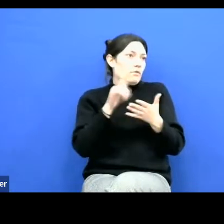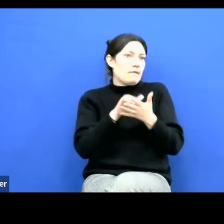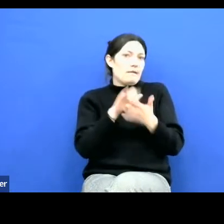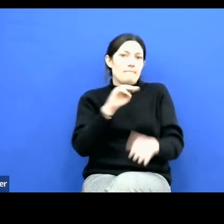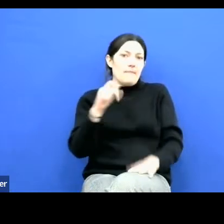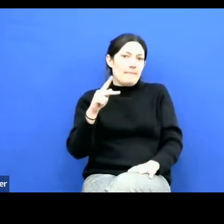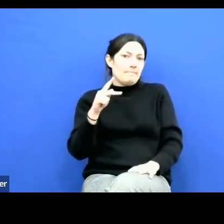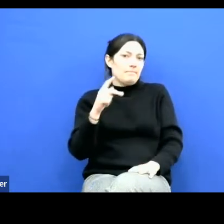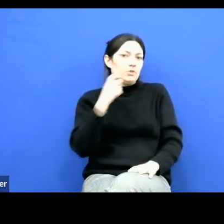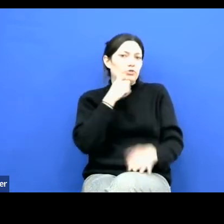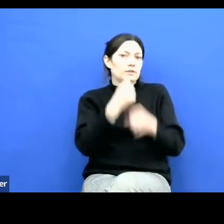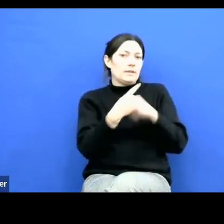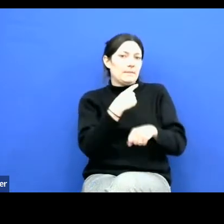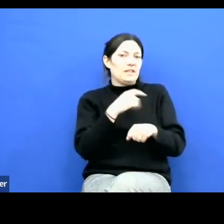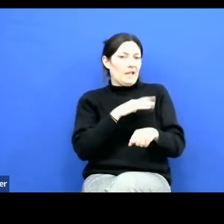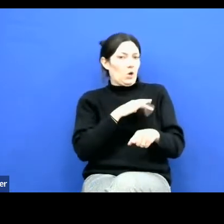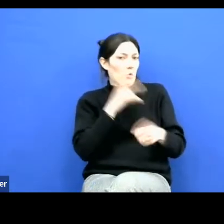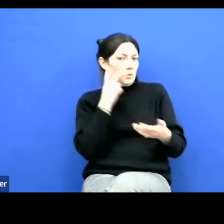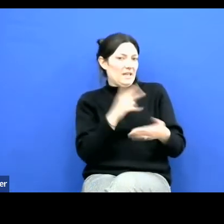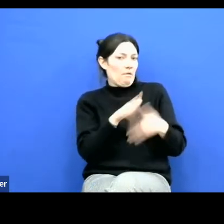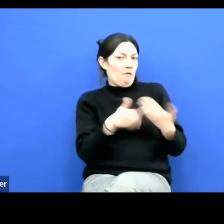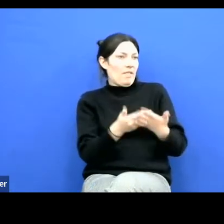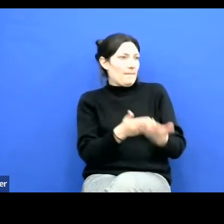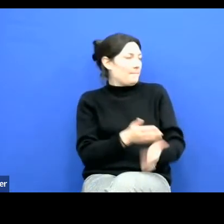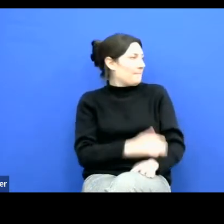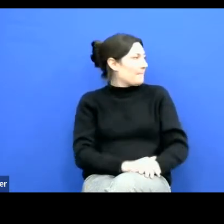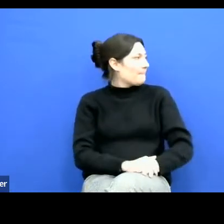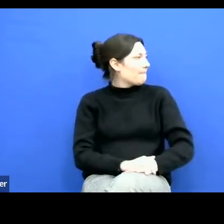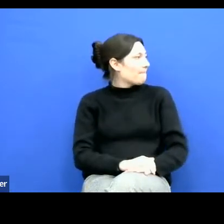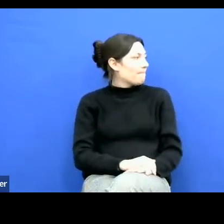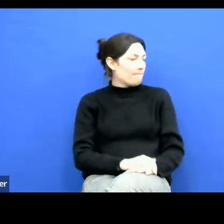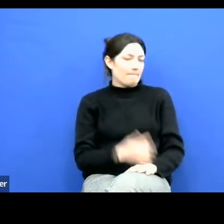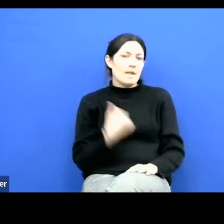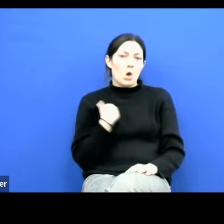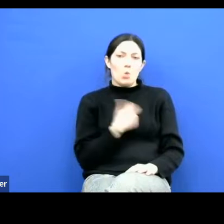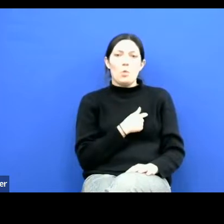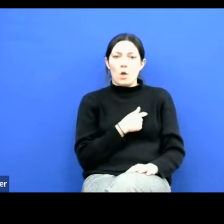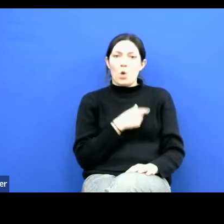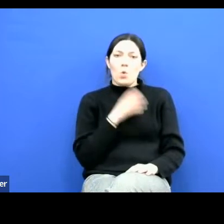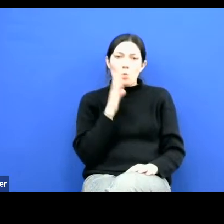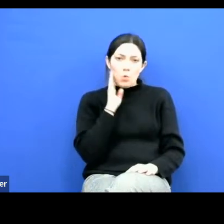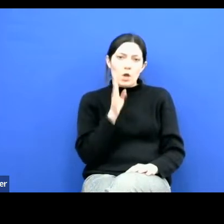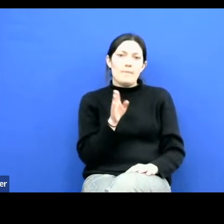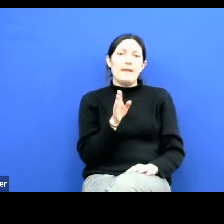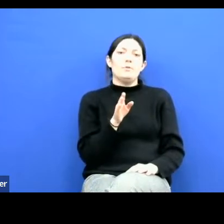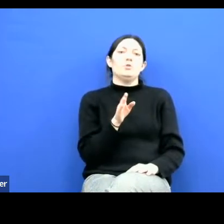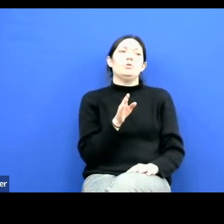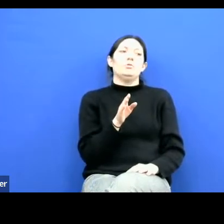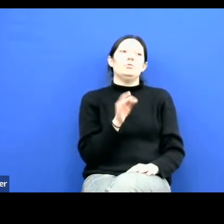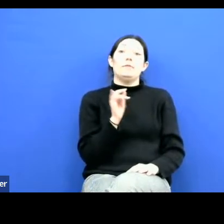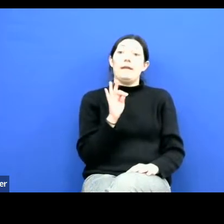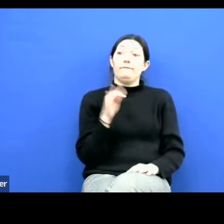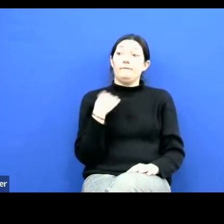me because it's kind of neat to look at. So, you know, we'll be able to, when we get a call,